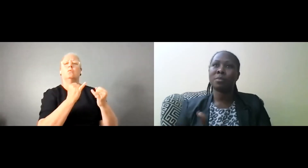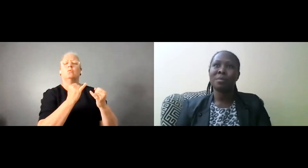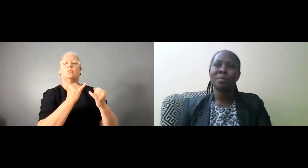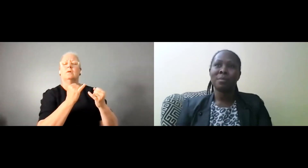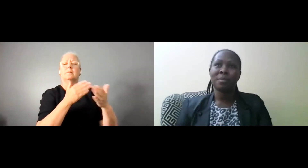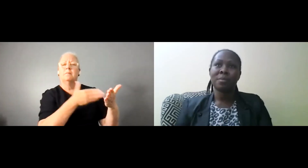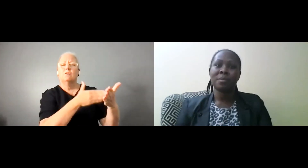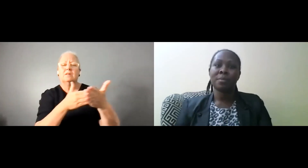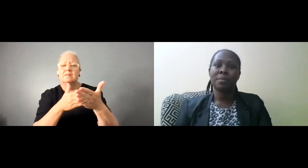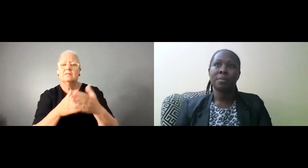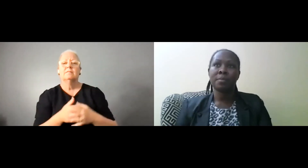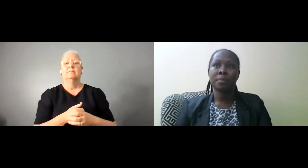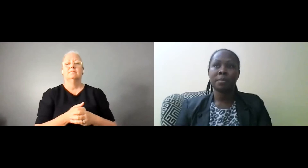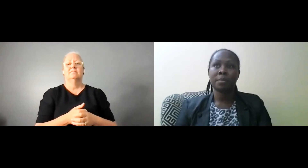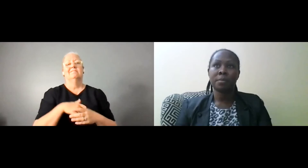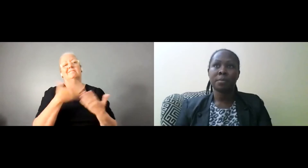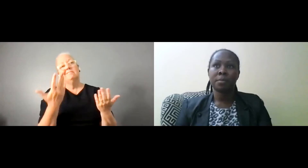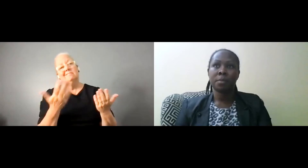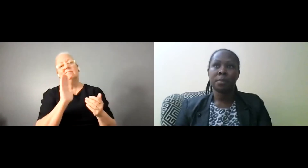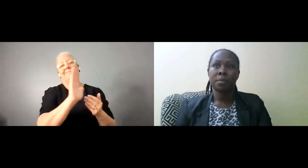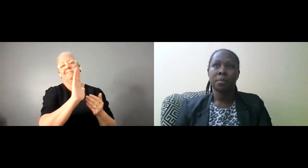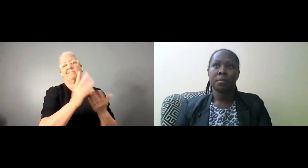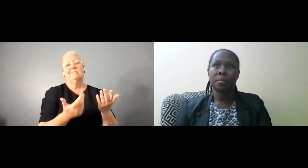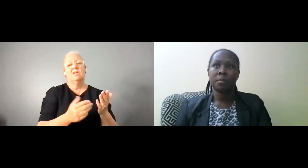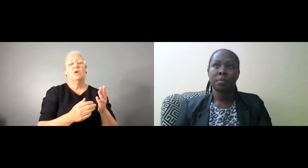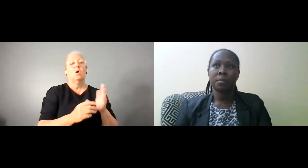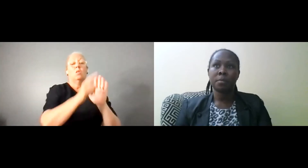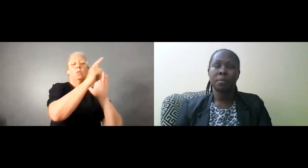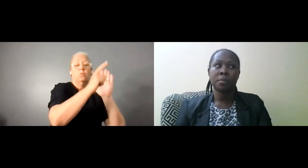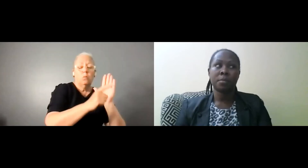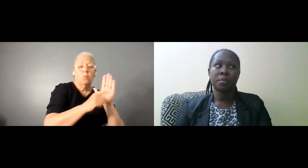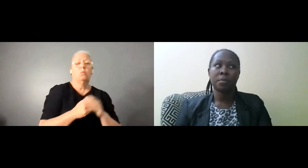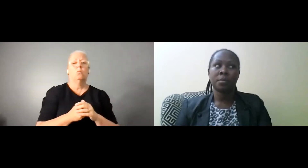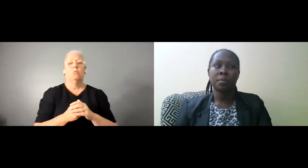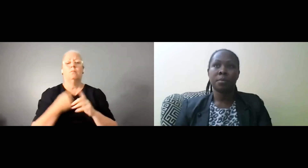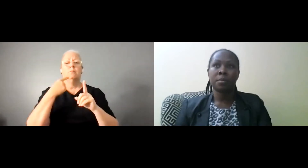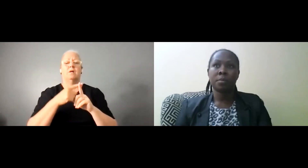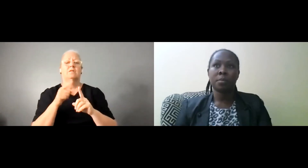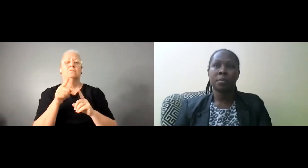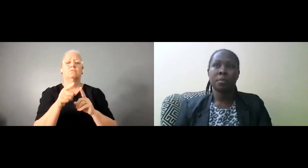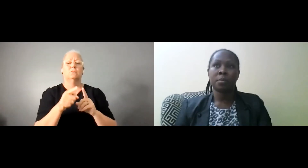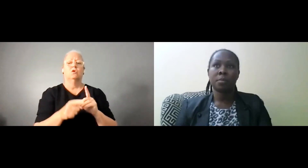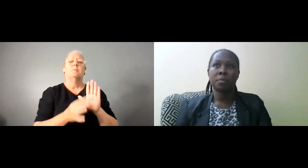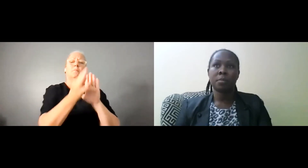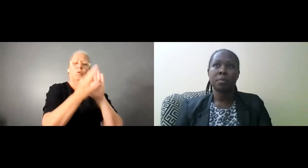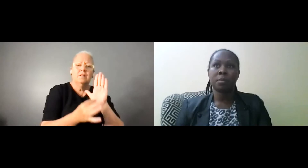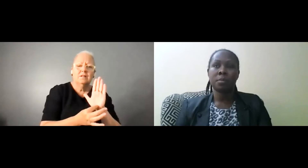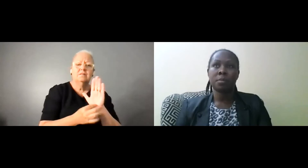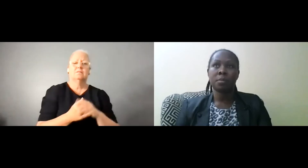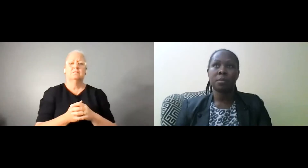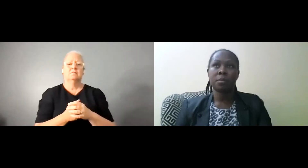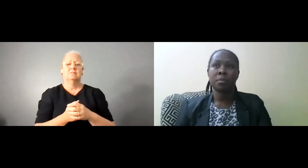the policies are directly and indirectly discriminated for persons with disability.